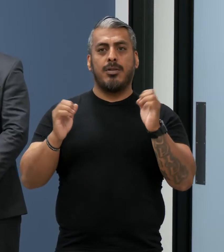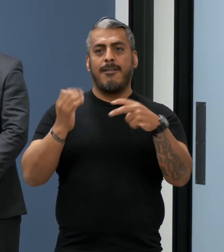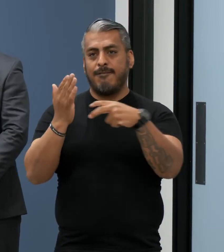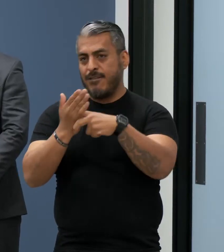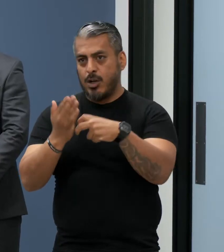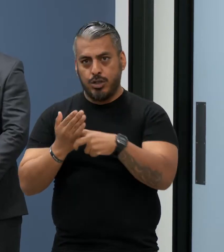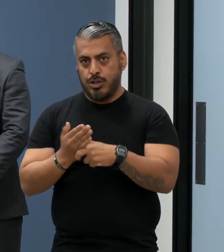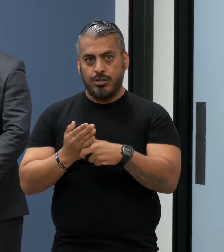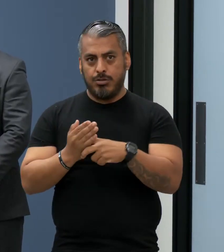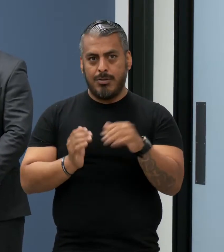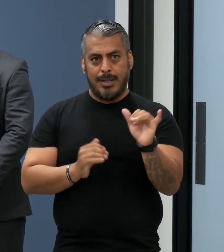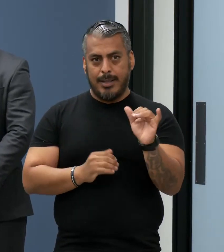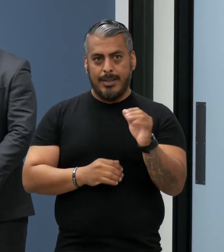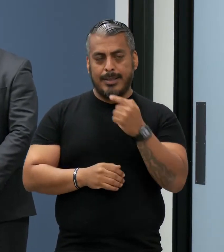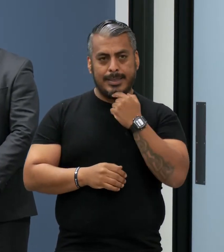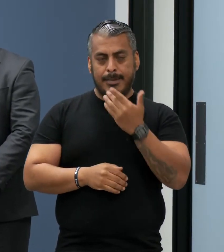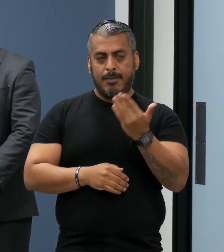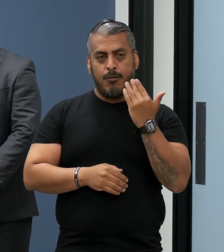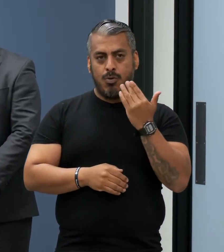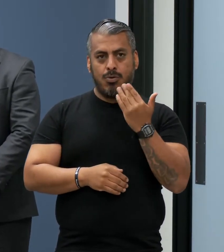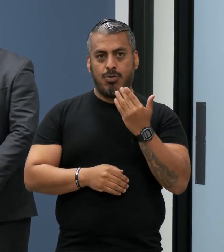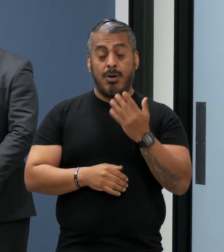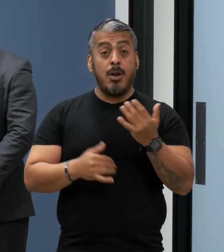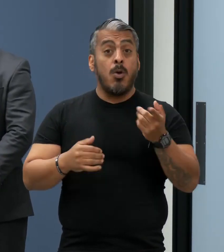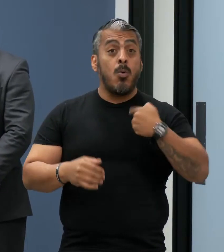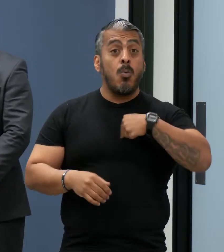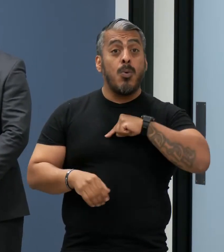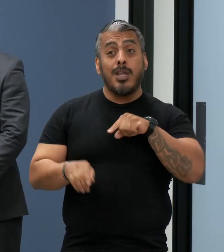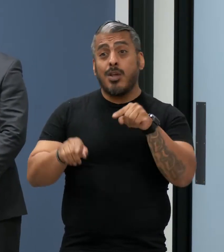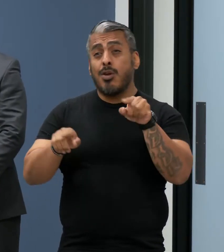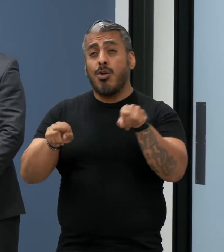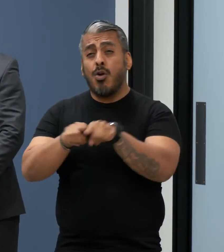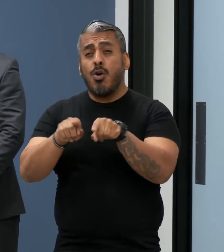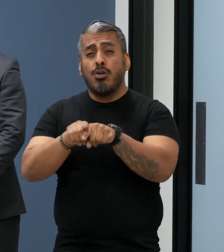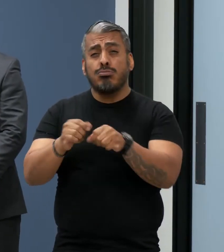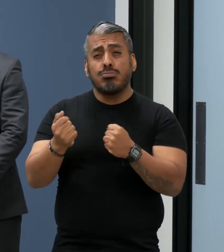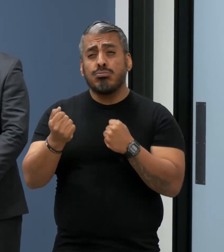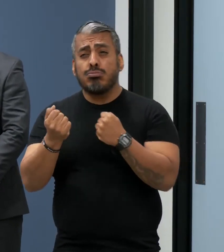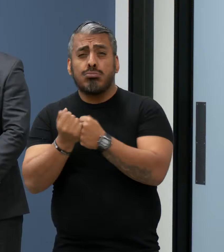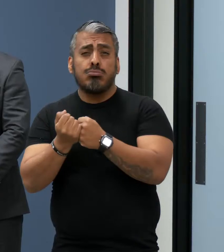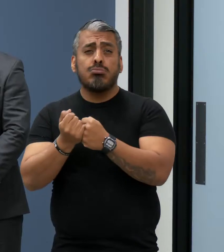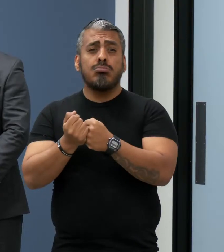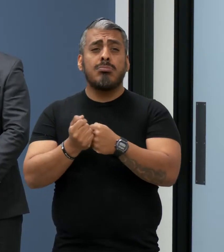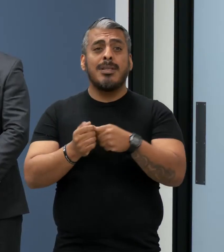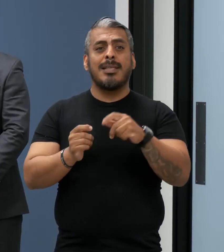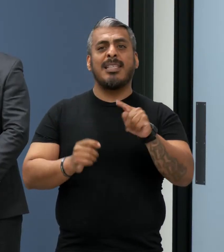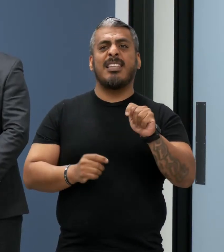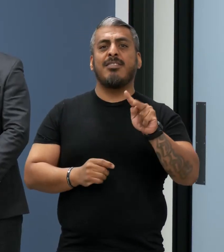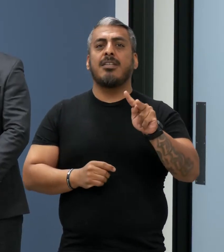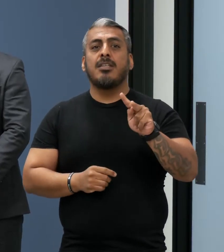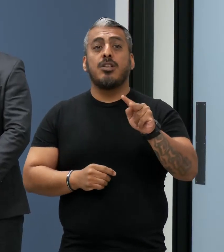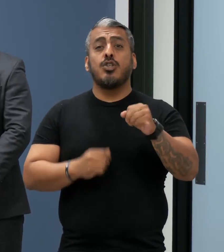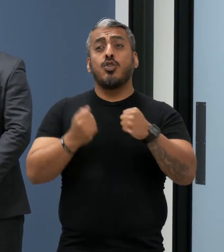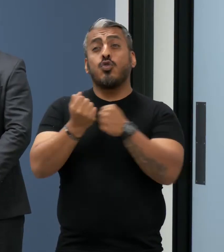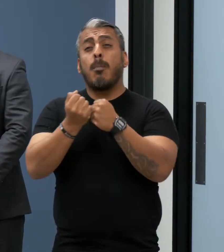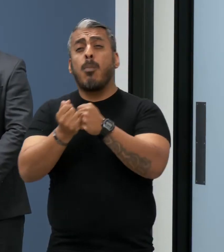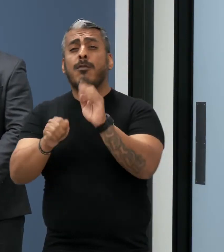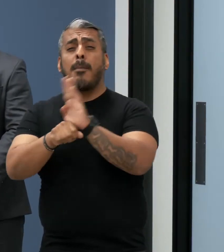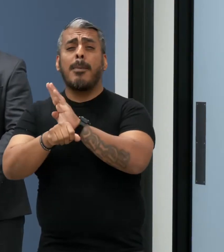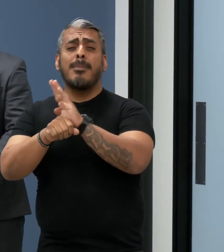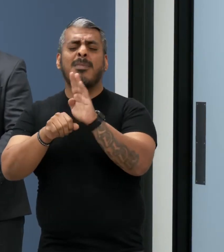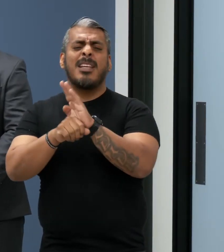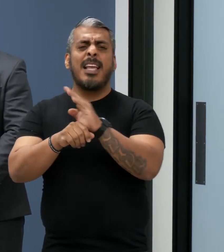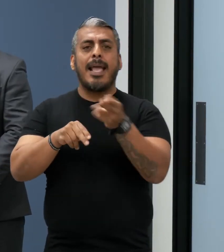Mayor Richardson previously mentioned. We also implemented telehealth counseling sessions, support for businesses,